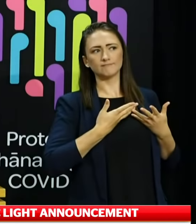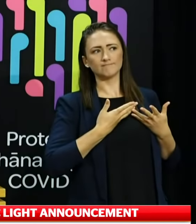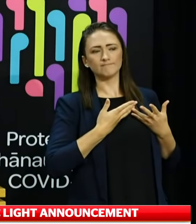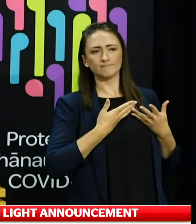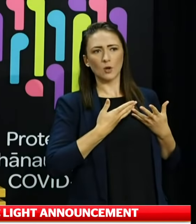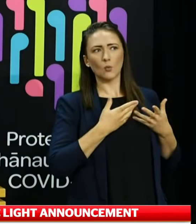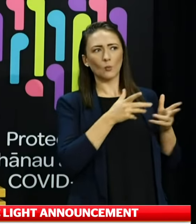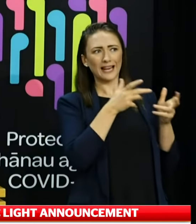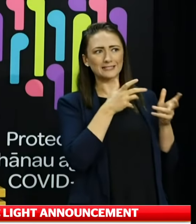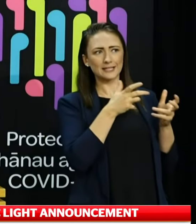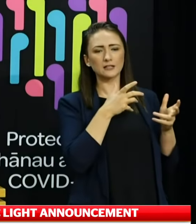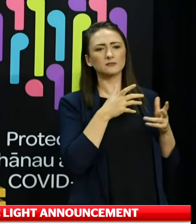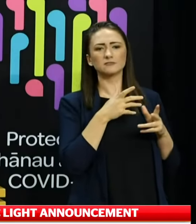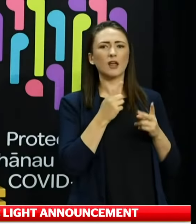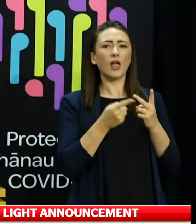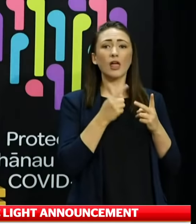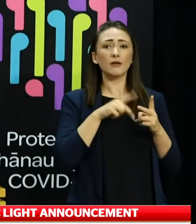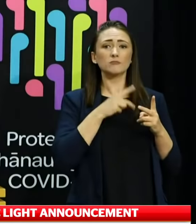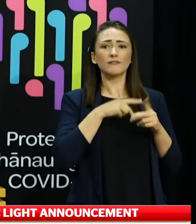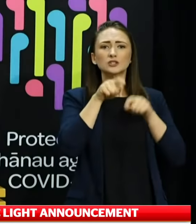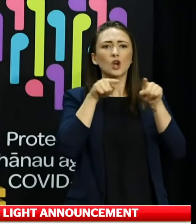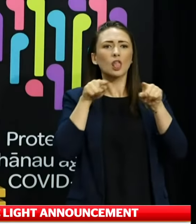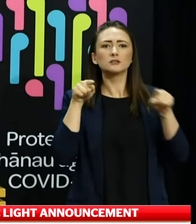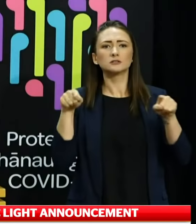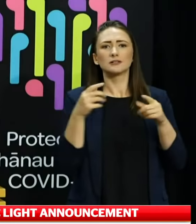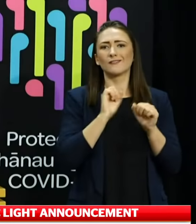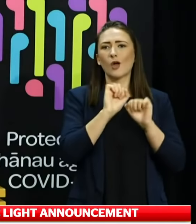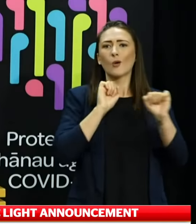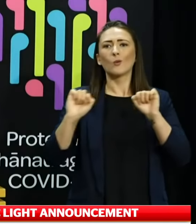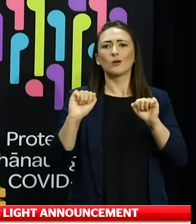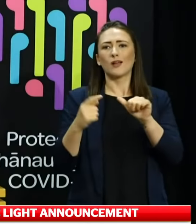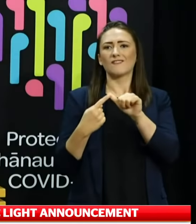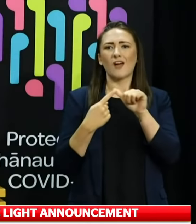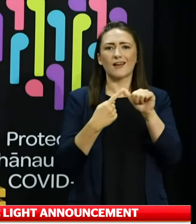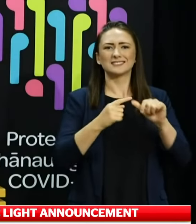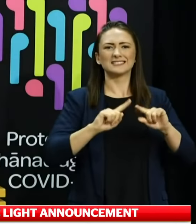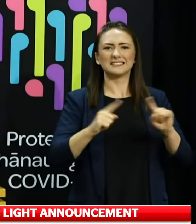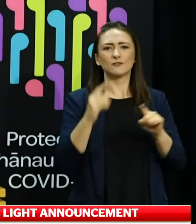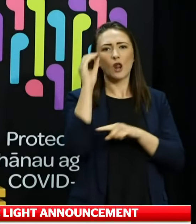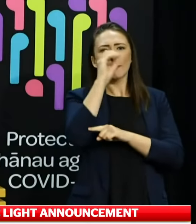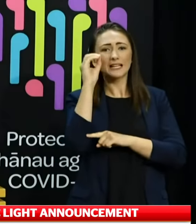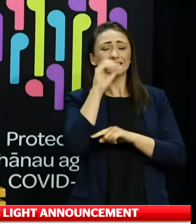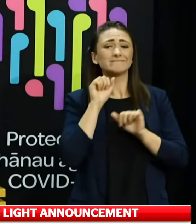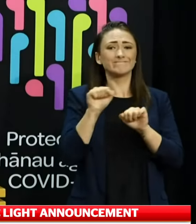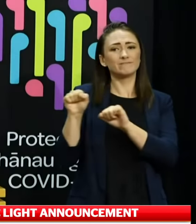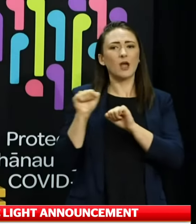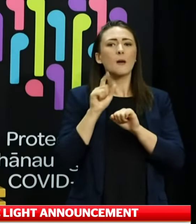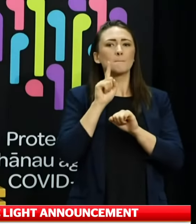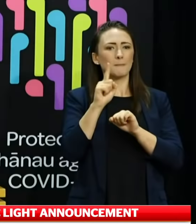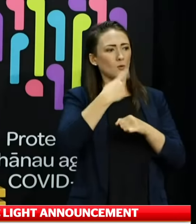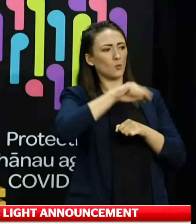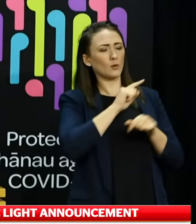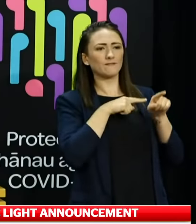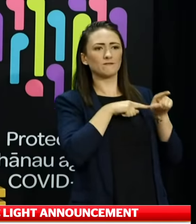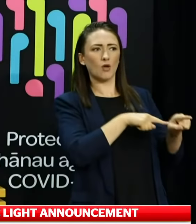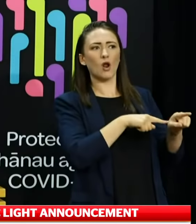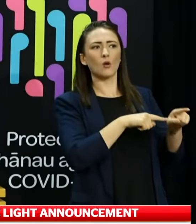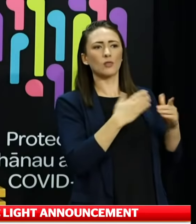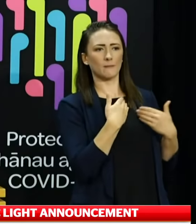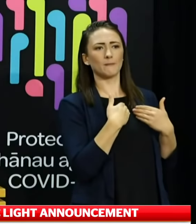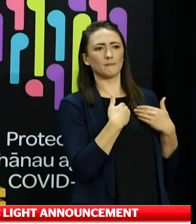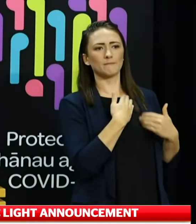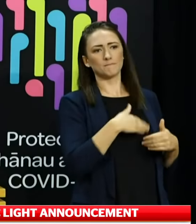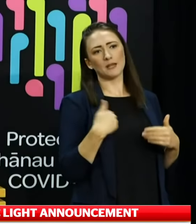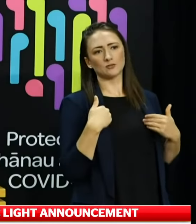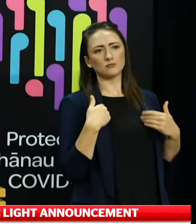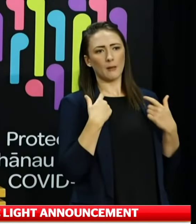listen to them, but the ultimate public health advice that we receive comes through the Ministry of Health. The Prime Minister has previously recognised that the